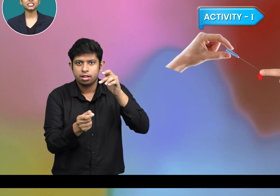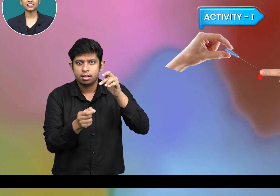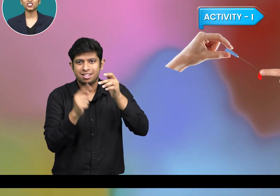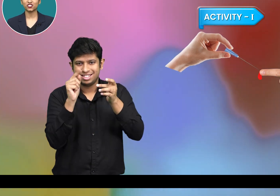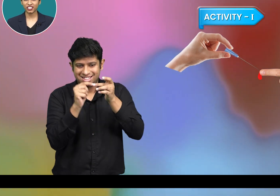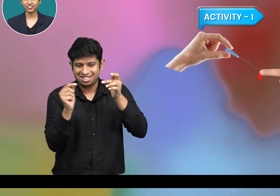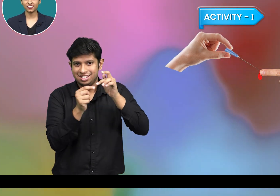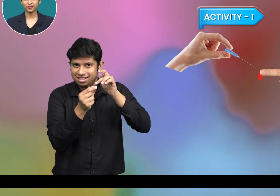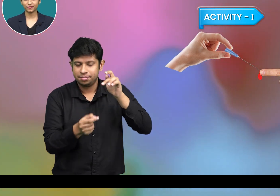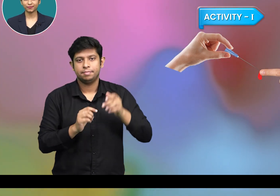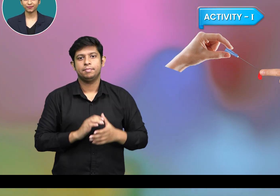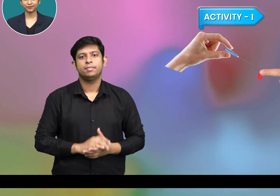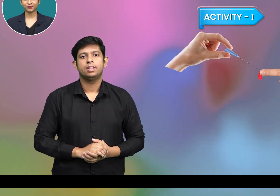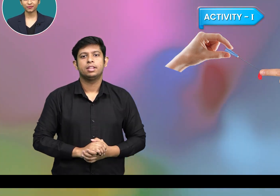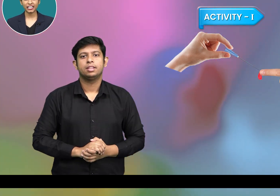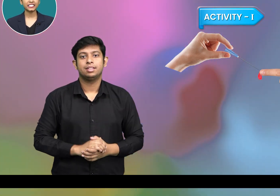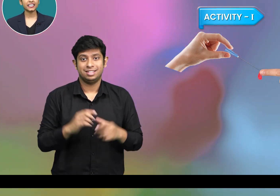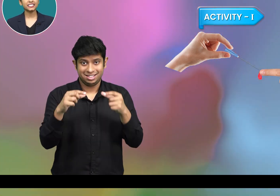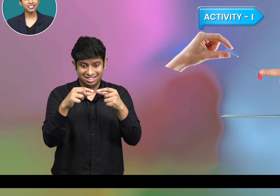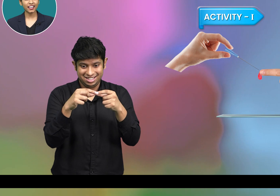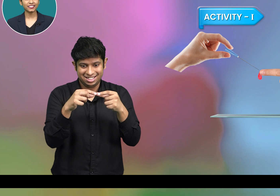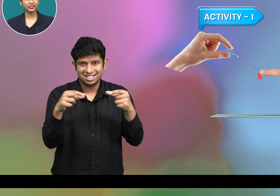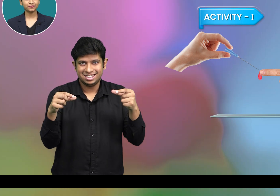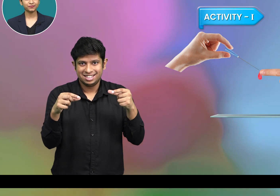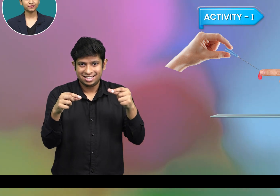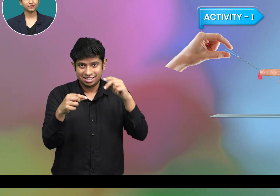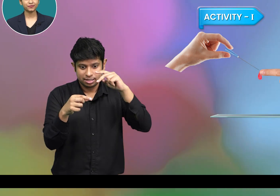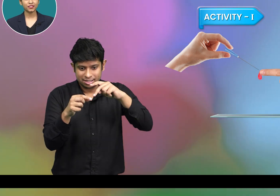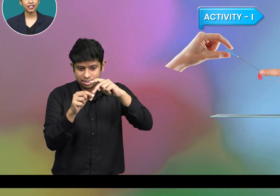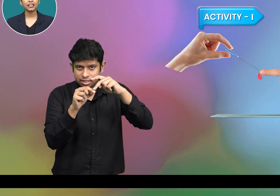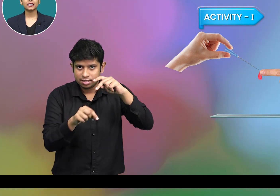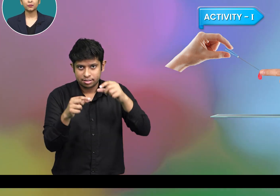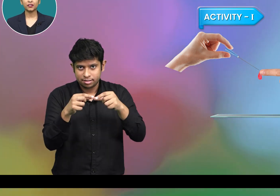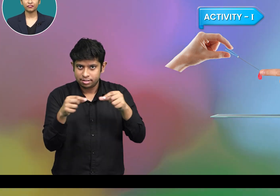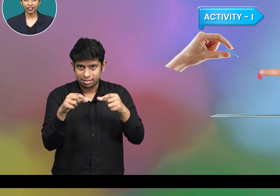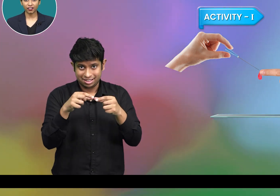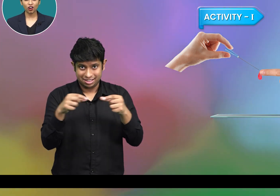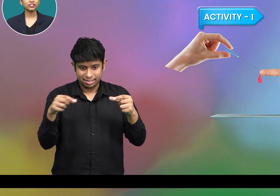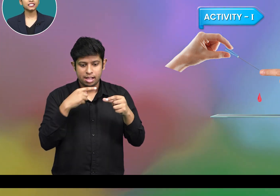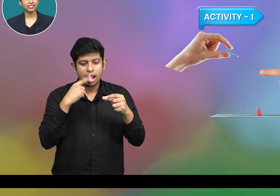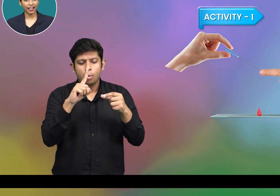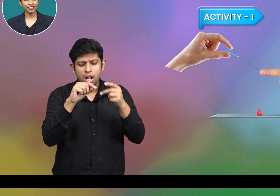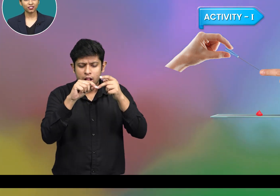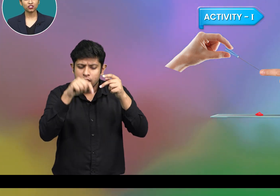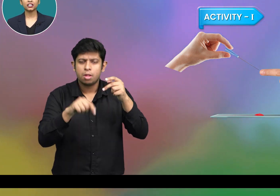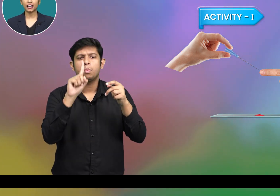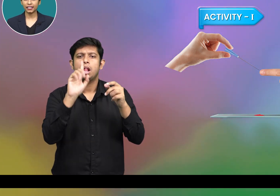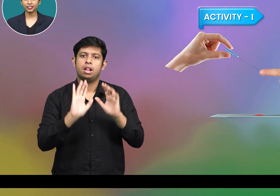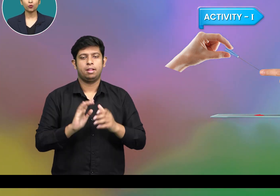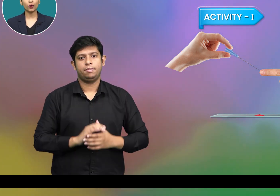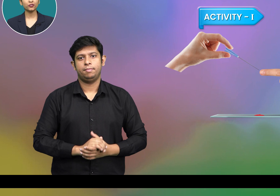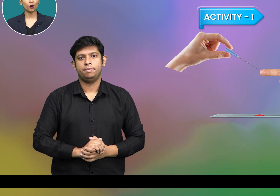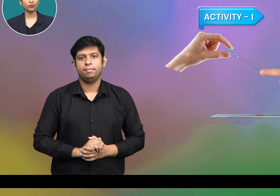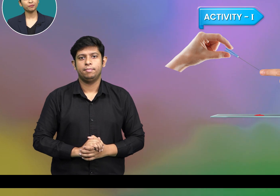pricking with syringe needle. Take a slide. Keep the finger on the slide to